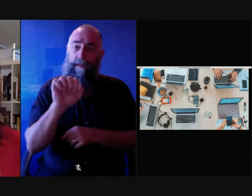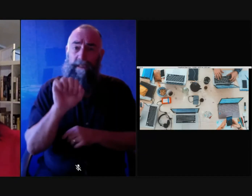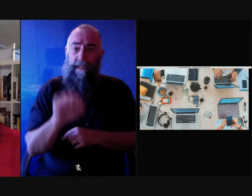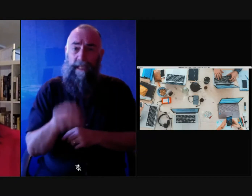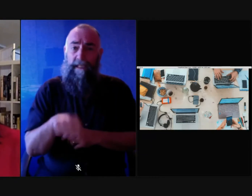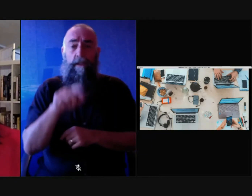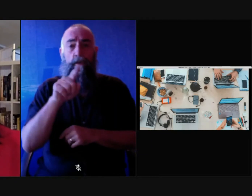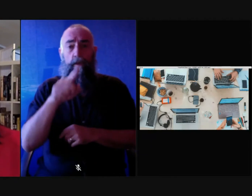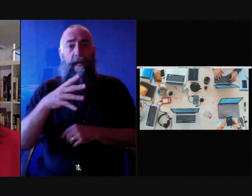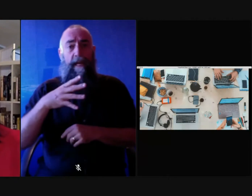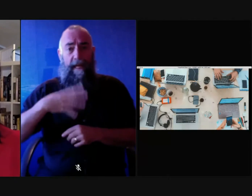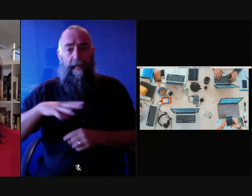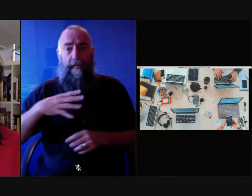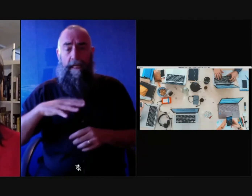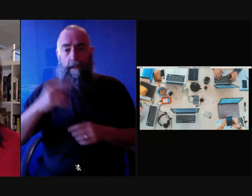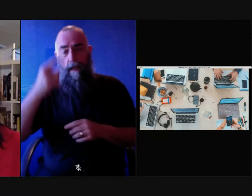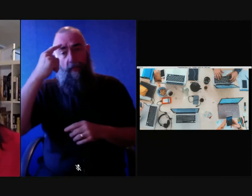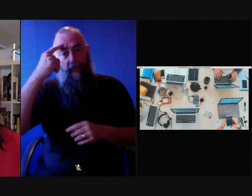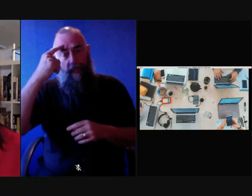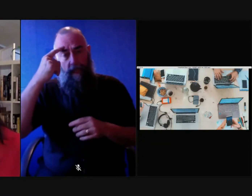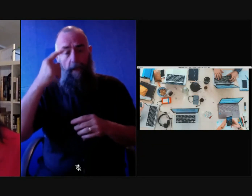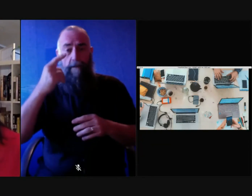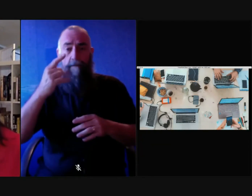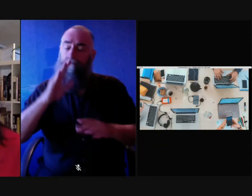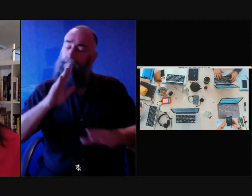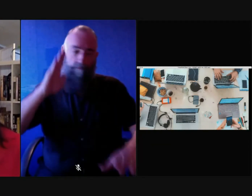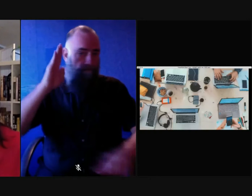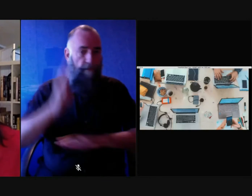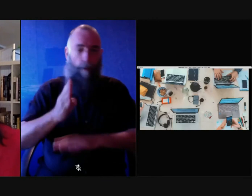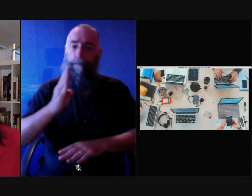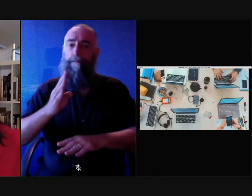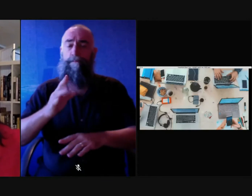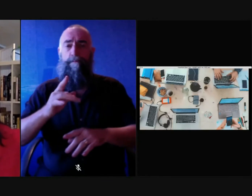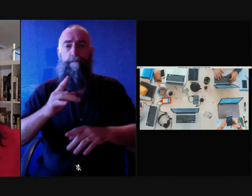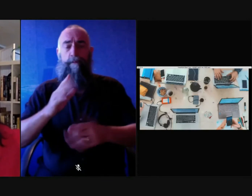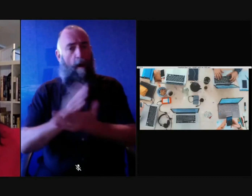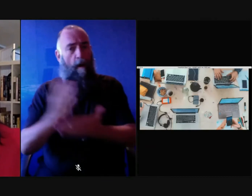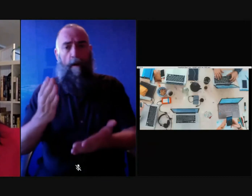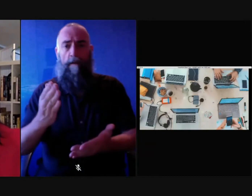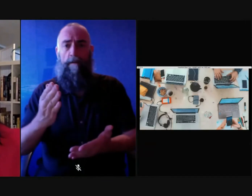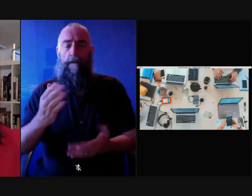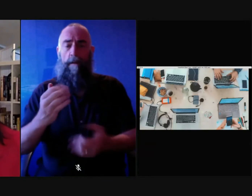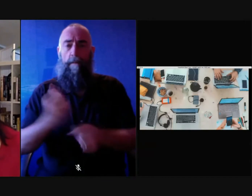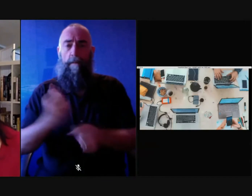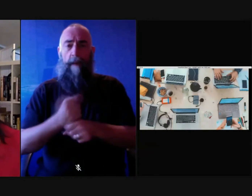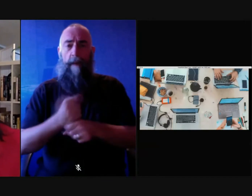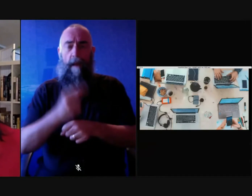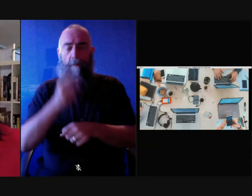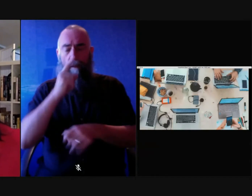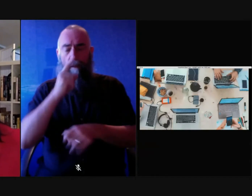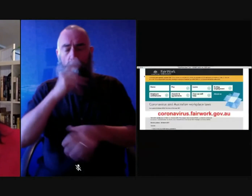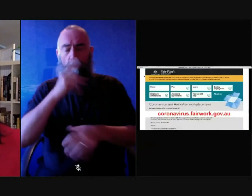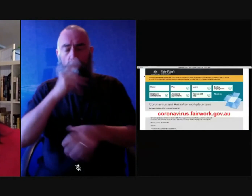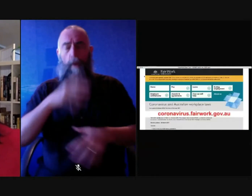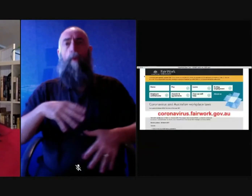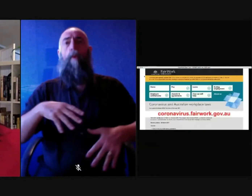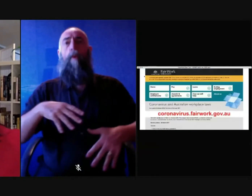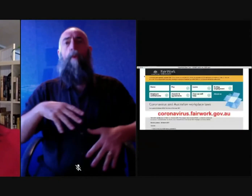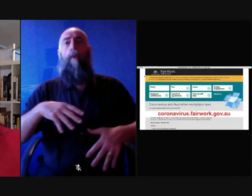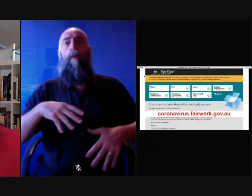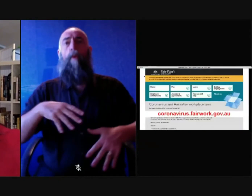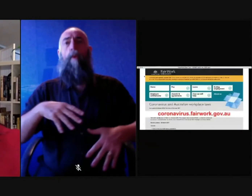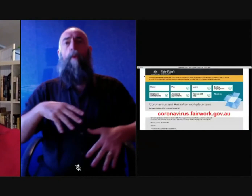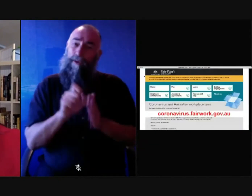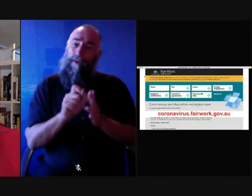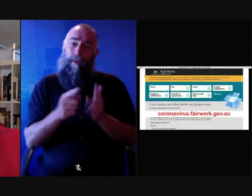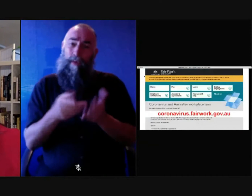to rip off the Band-Aid and make it happen, unfortunately. All I can do at this point is just share some resources with you. And again, Wendy's